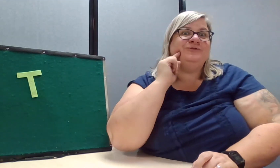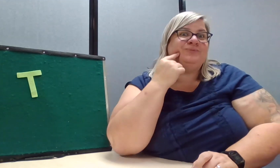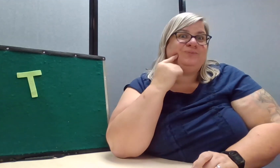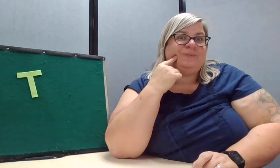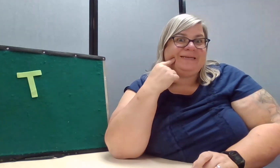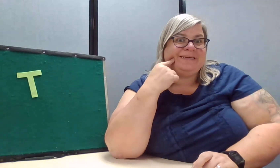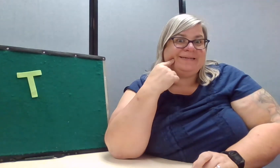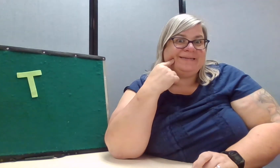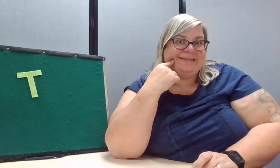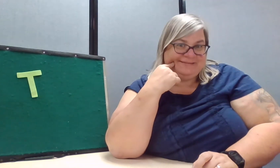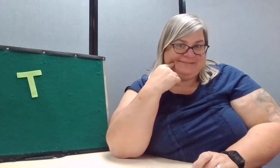treat.